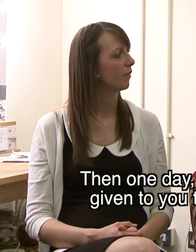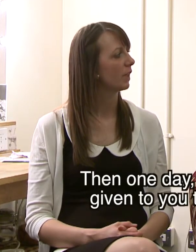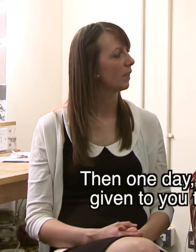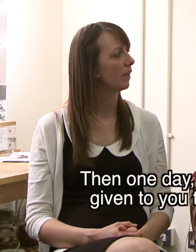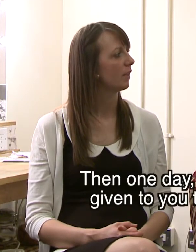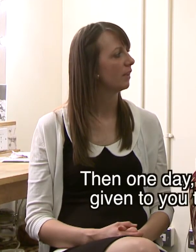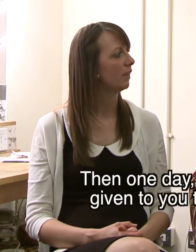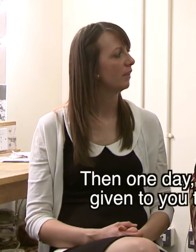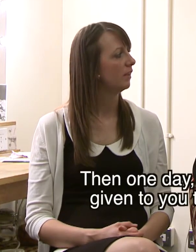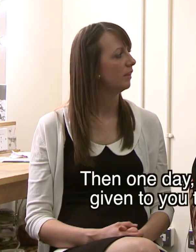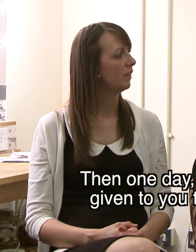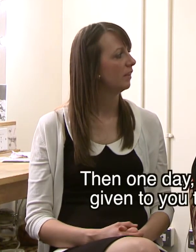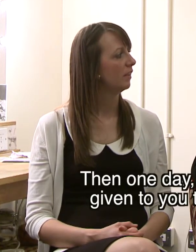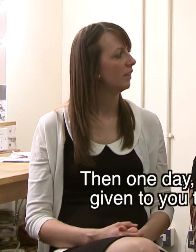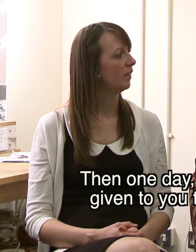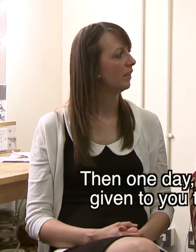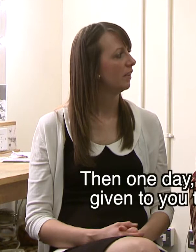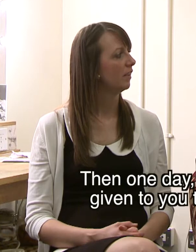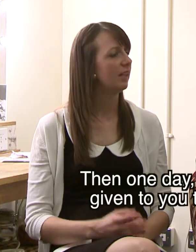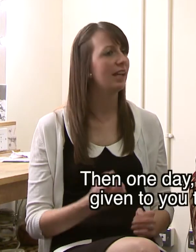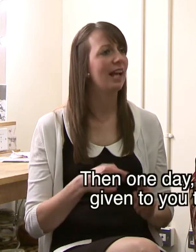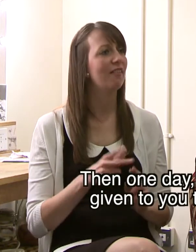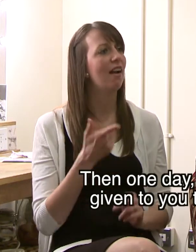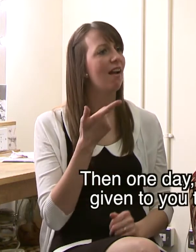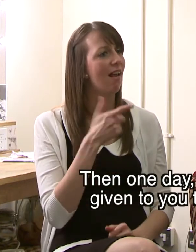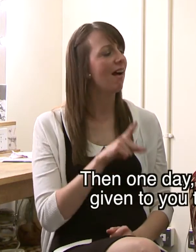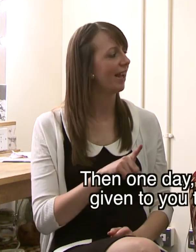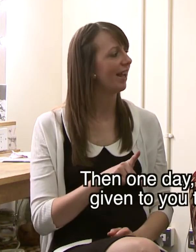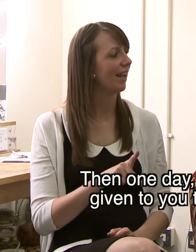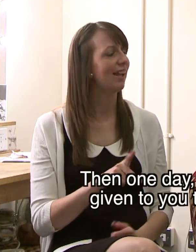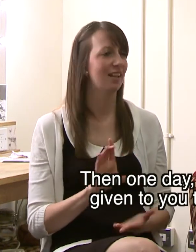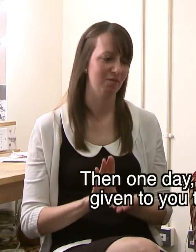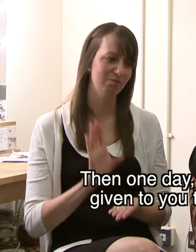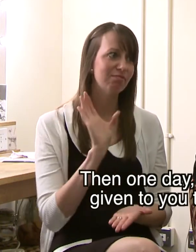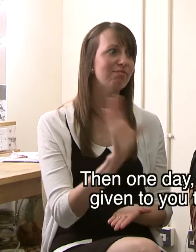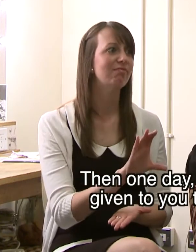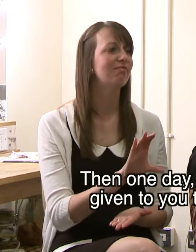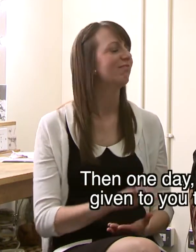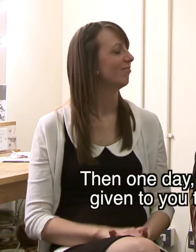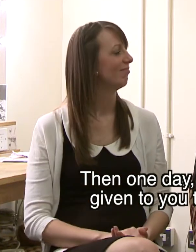day, if you're lucky, I will be given to you to go away and make a film.